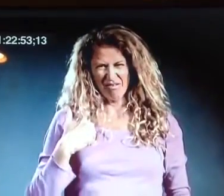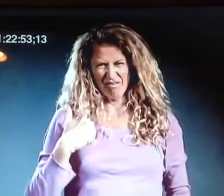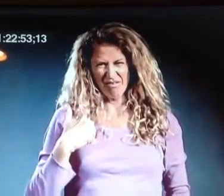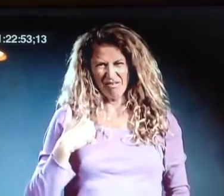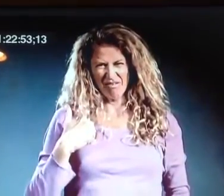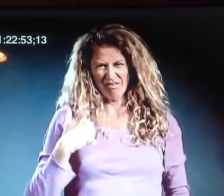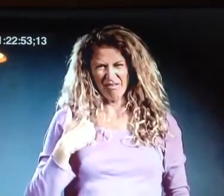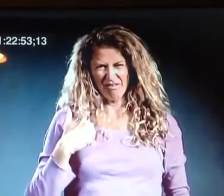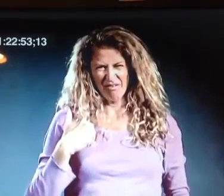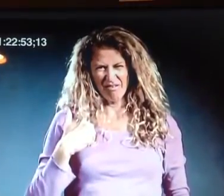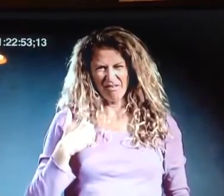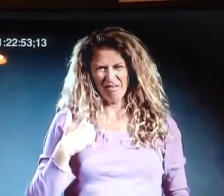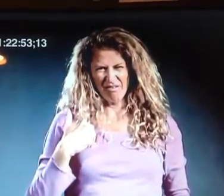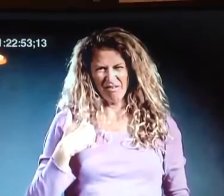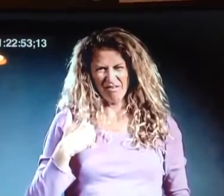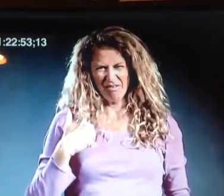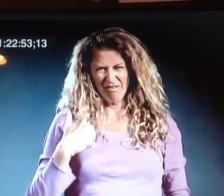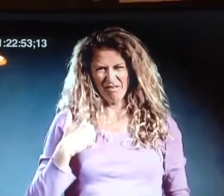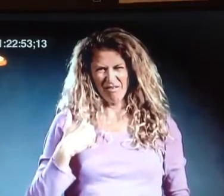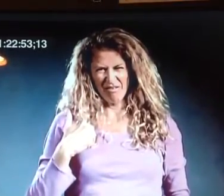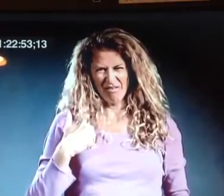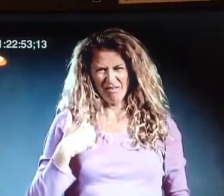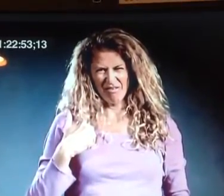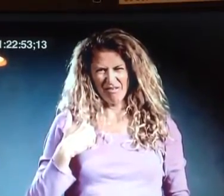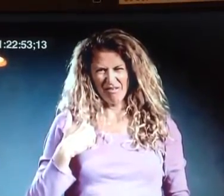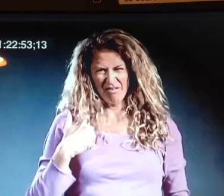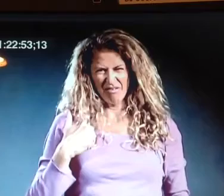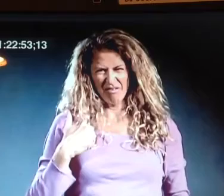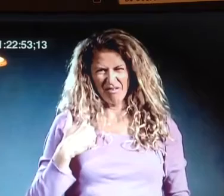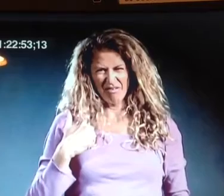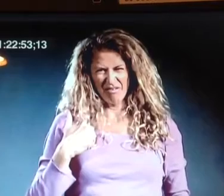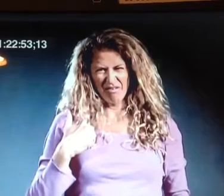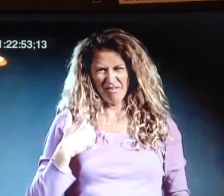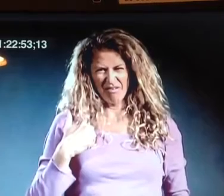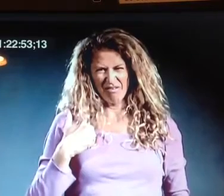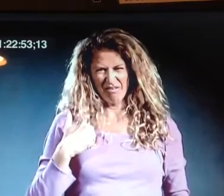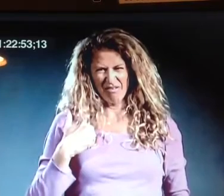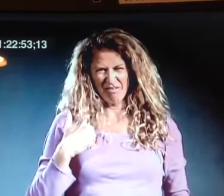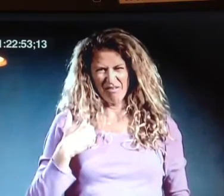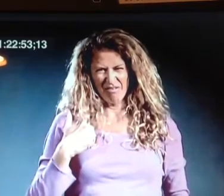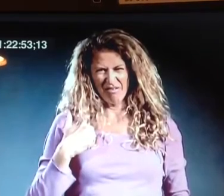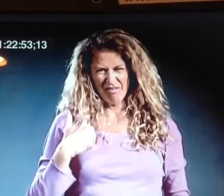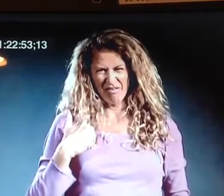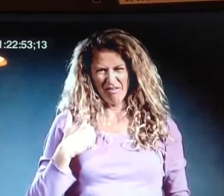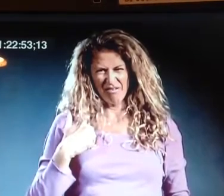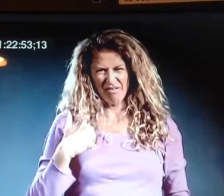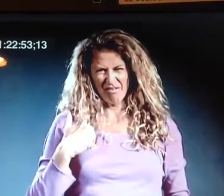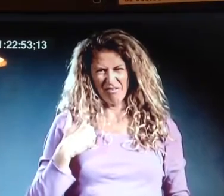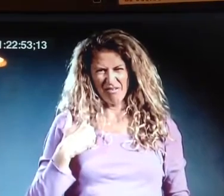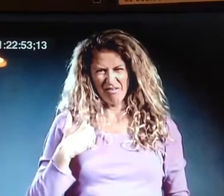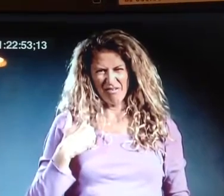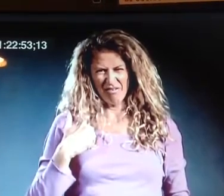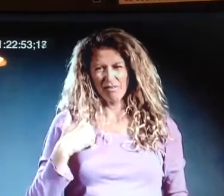I also have a bamboo, and it's 25 feet tall. I mean, I know you can't imagine it, but it's 25 feet tall.